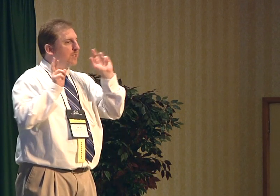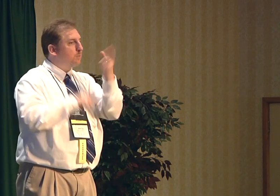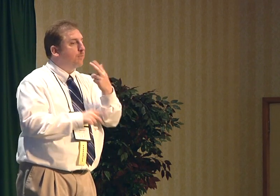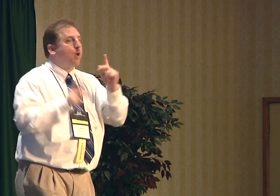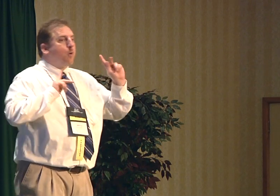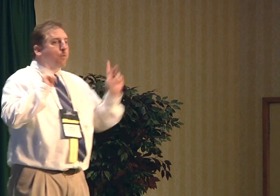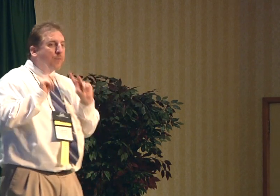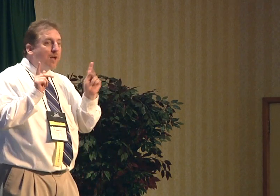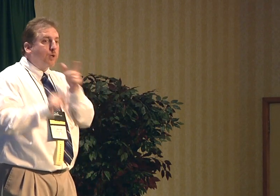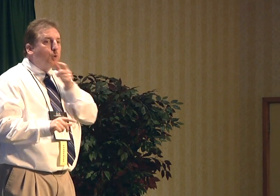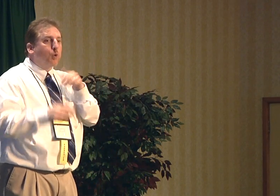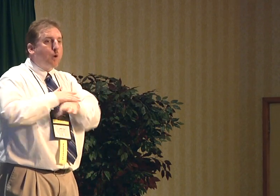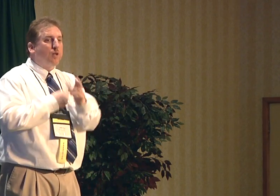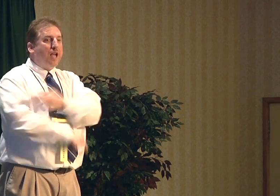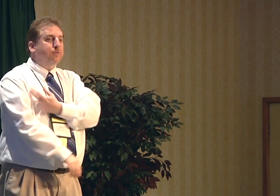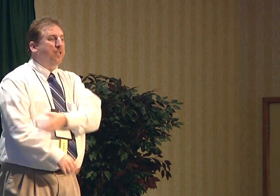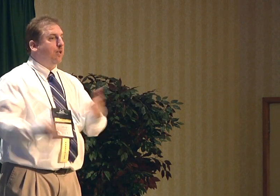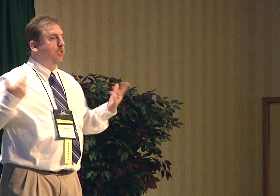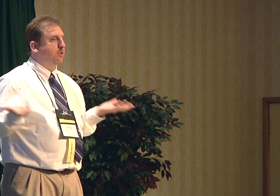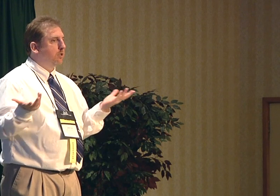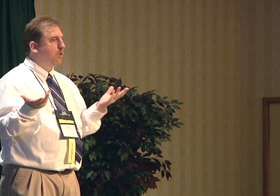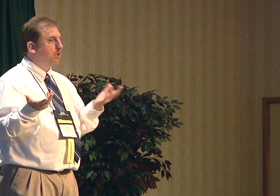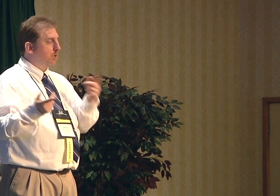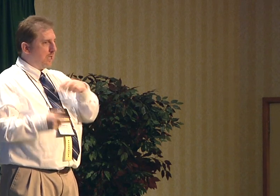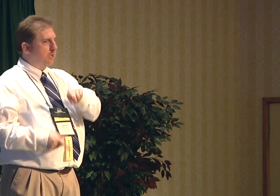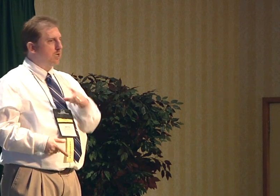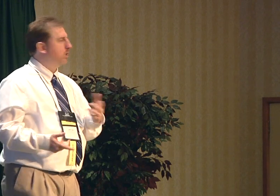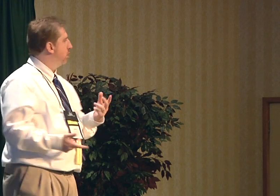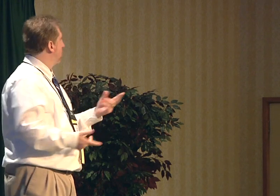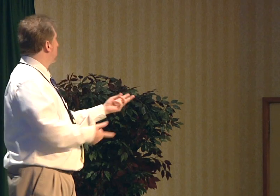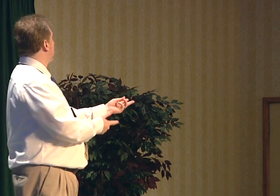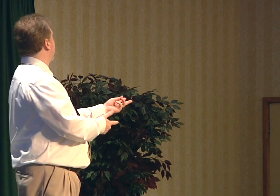office, or to the emergency room, or into the hospital?